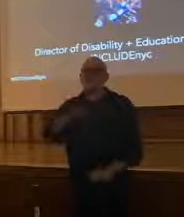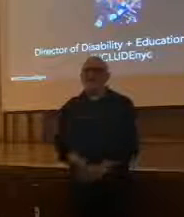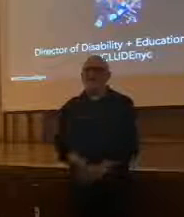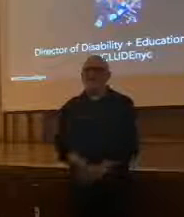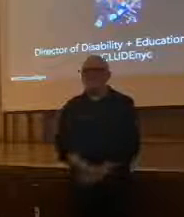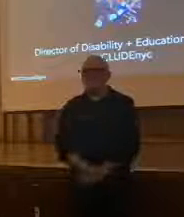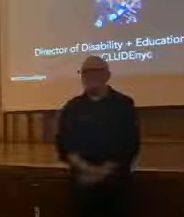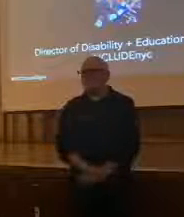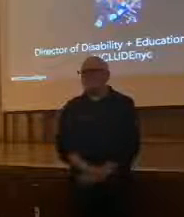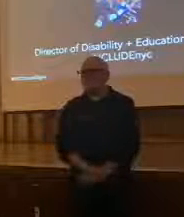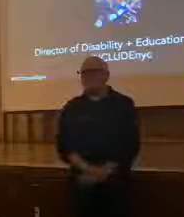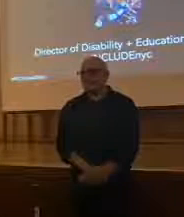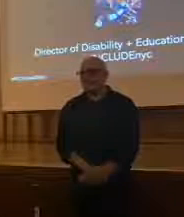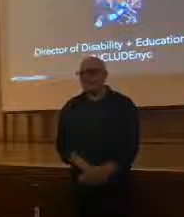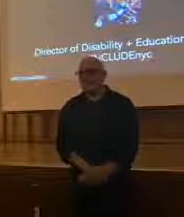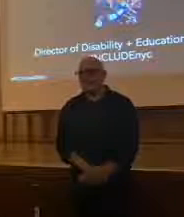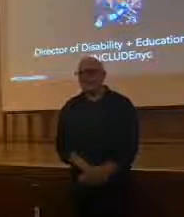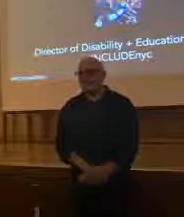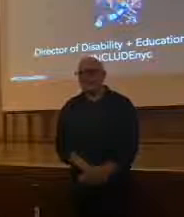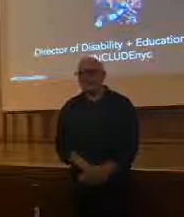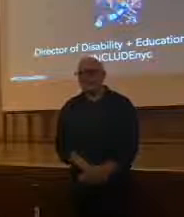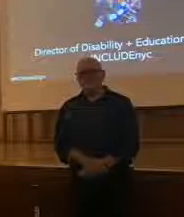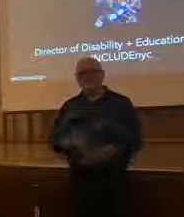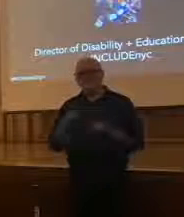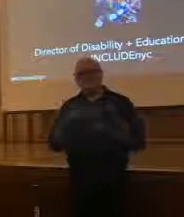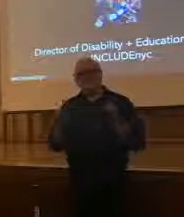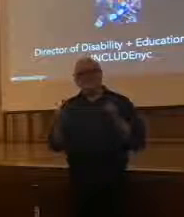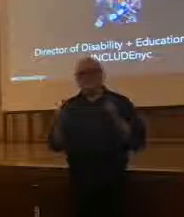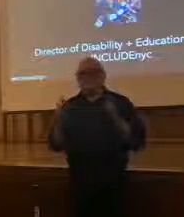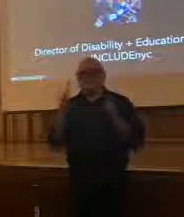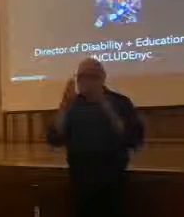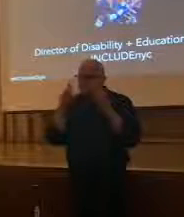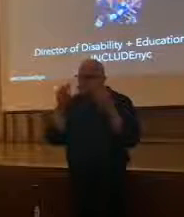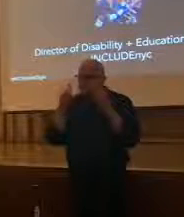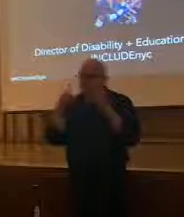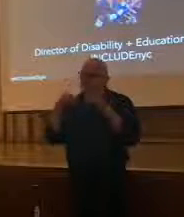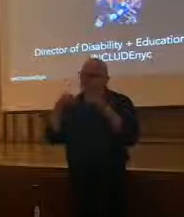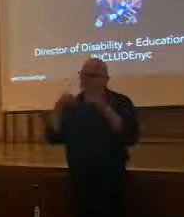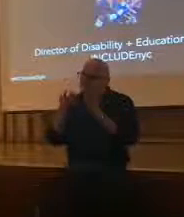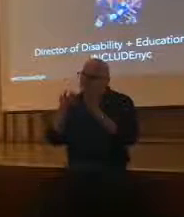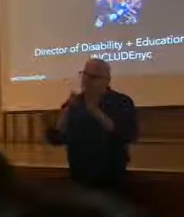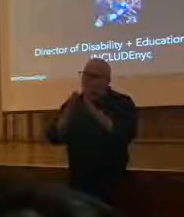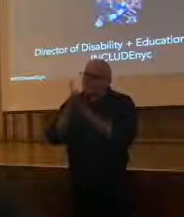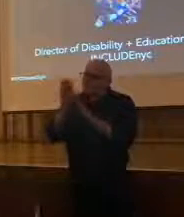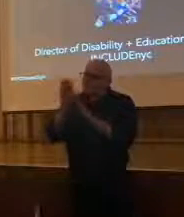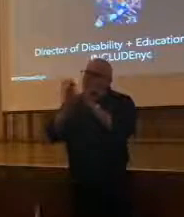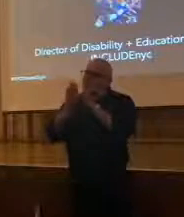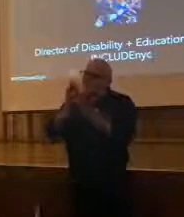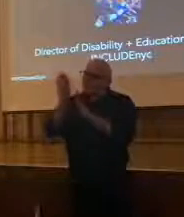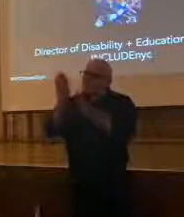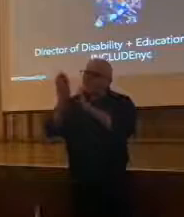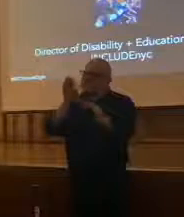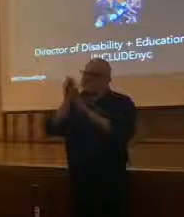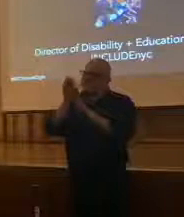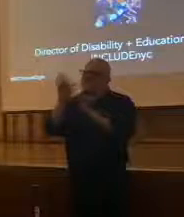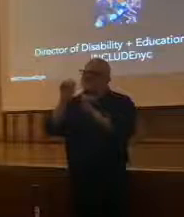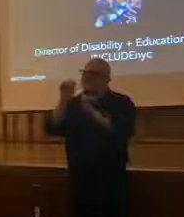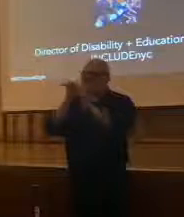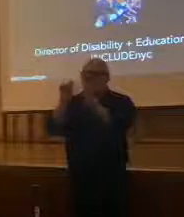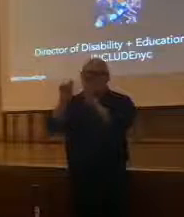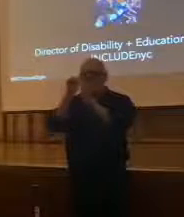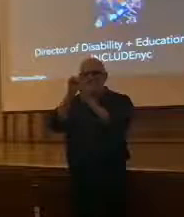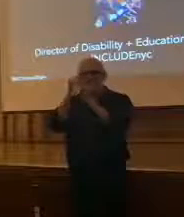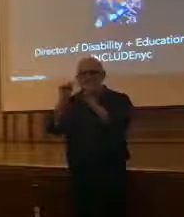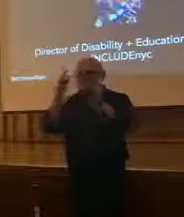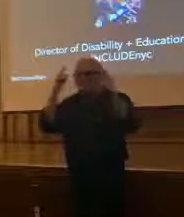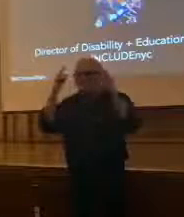and continues to developmentally exceed milestones I never even dreamed were possible. The truth is that Jack has only come this